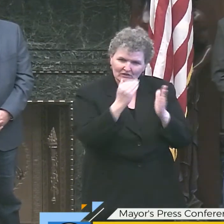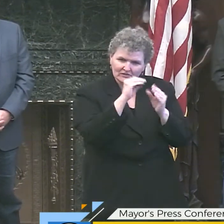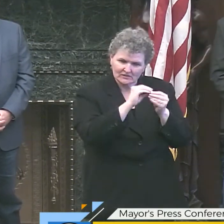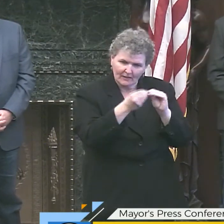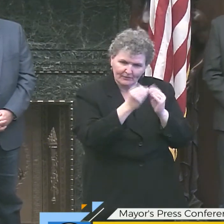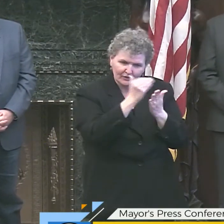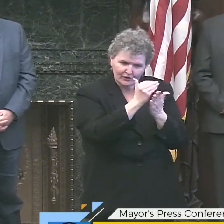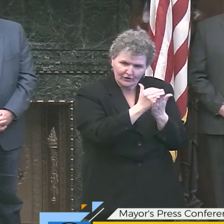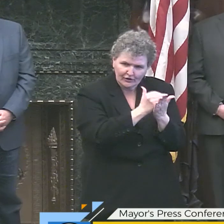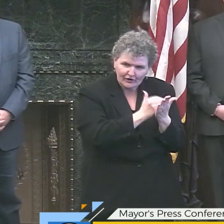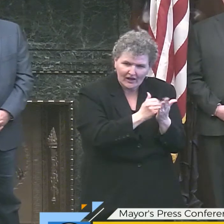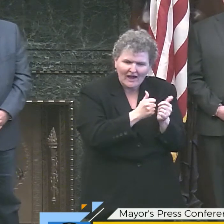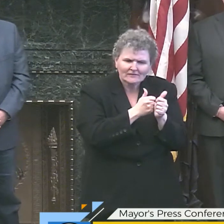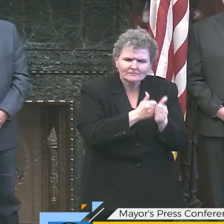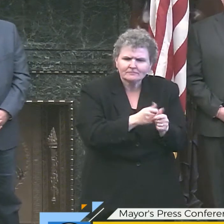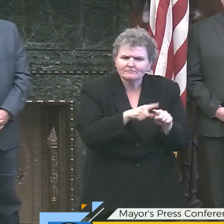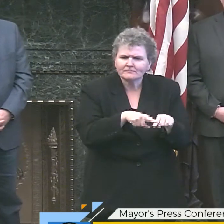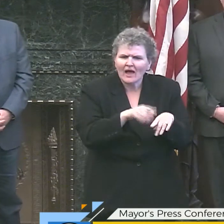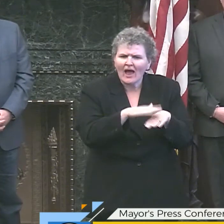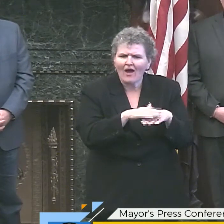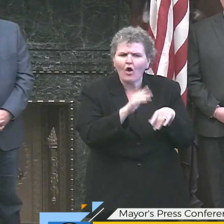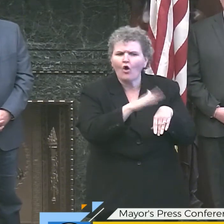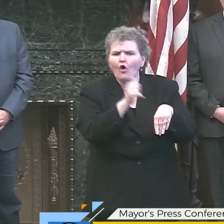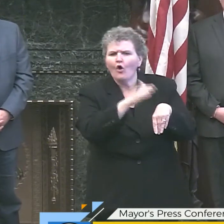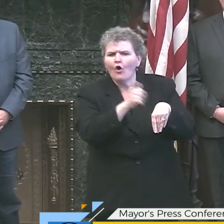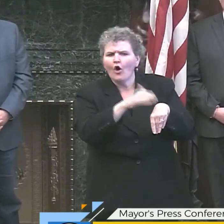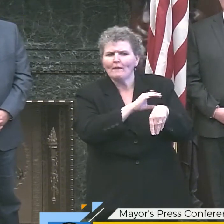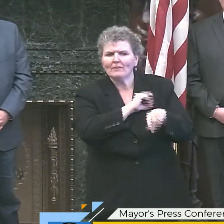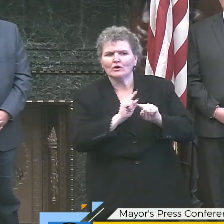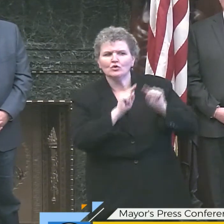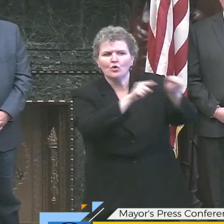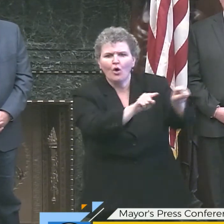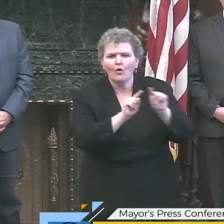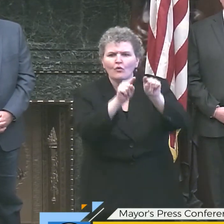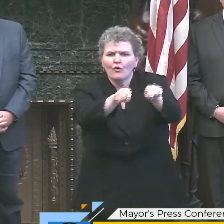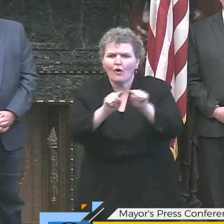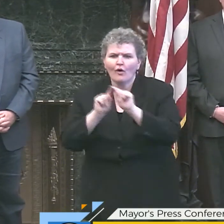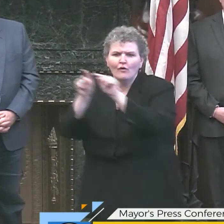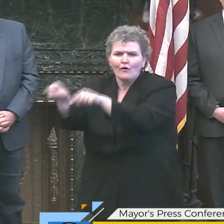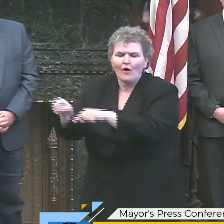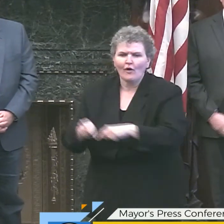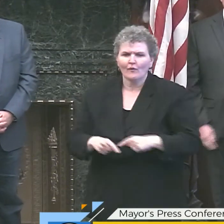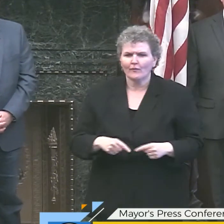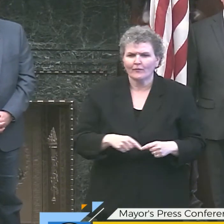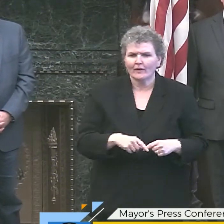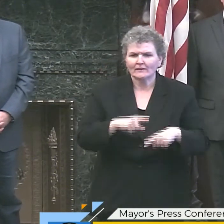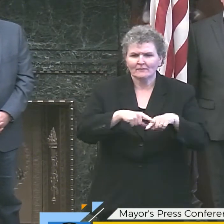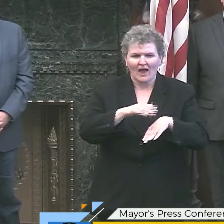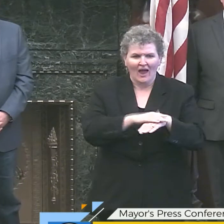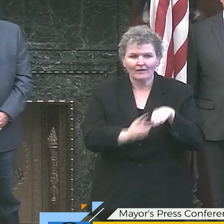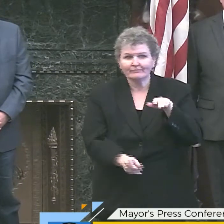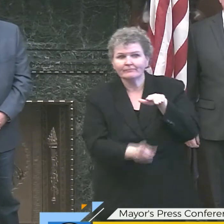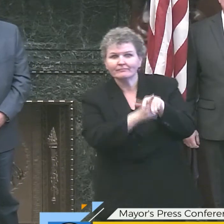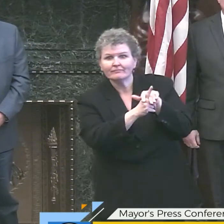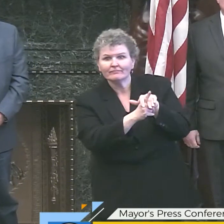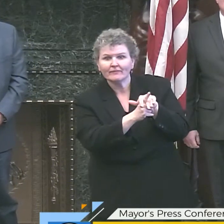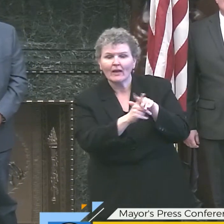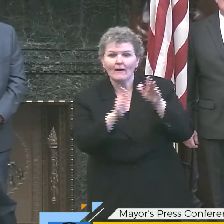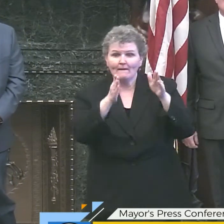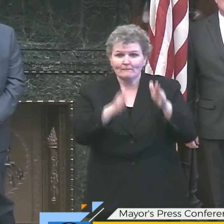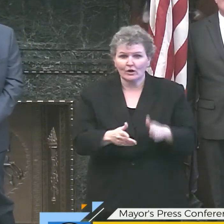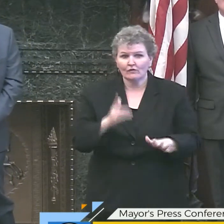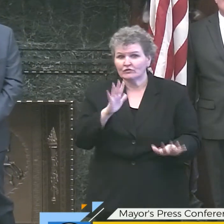type of call that we're responding to, whether it's in response to a call or it's proactively a self-initiated call, but it